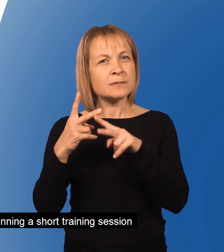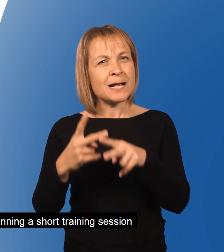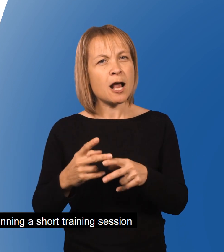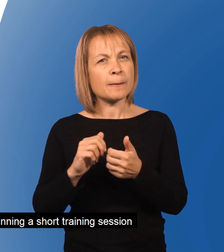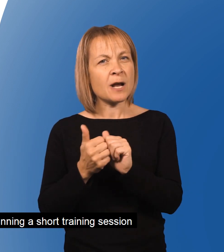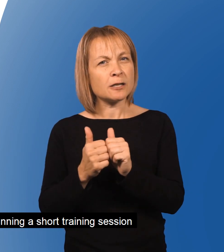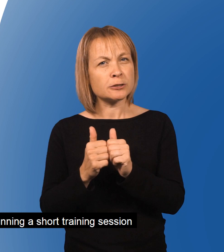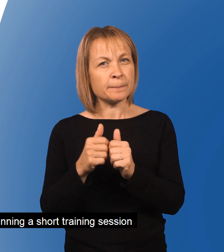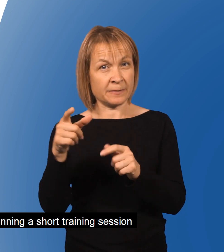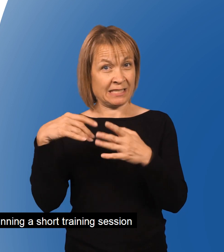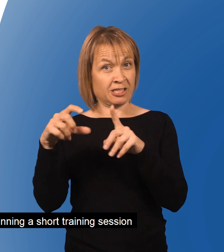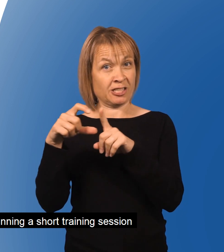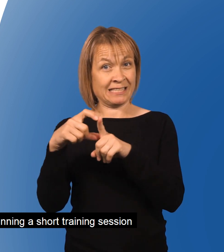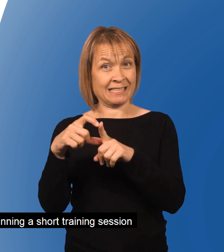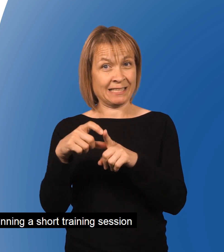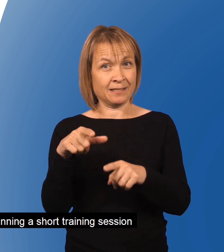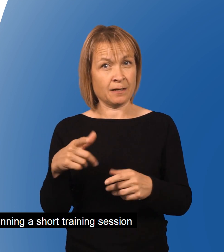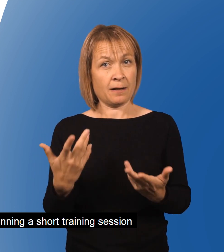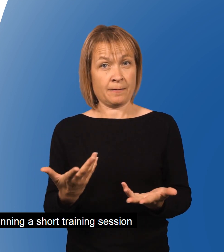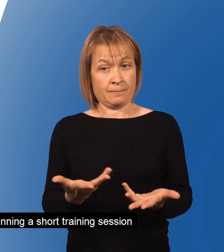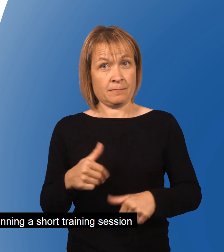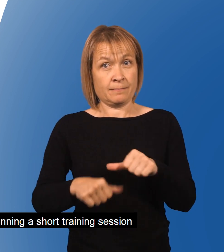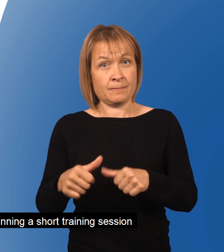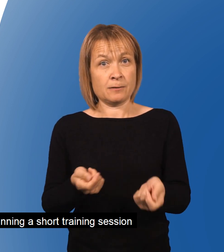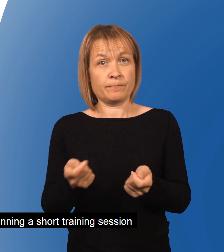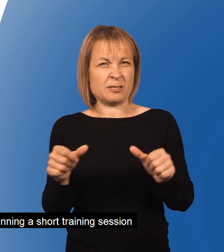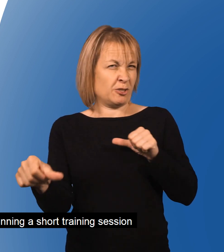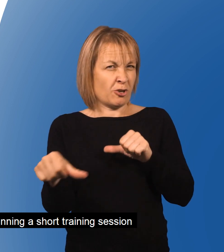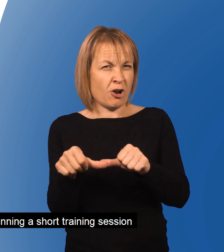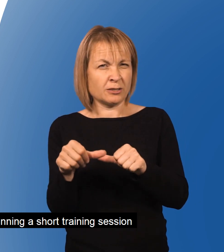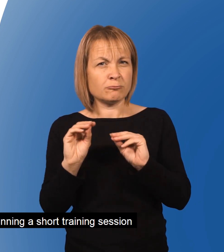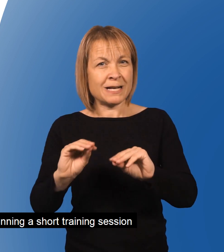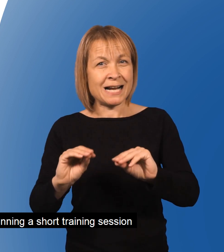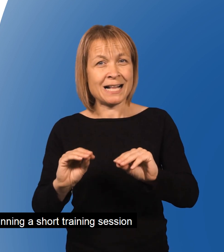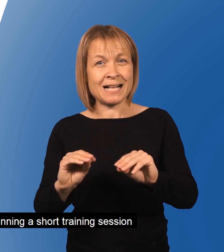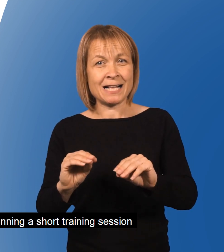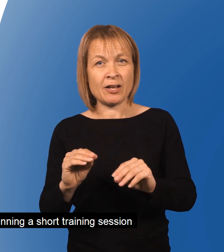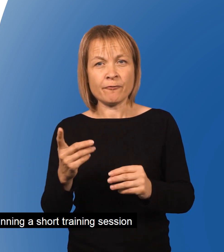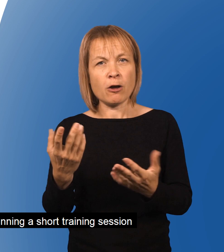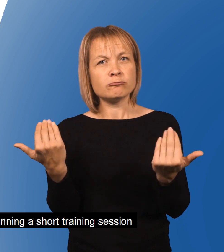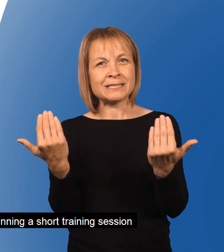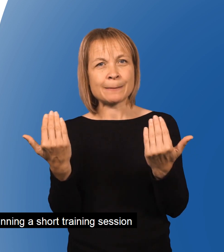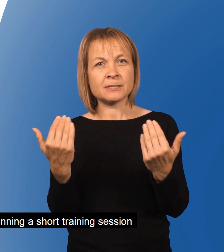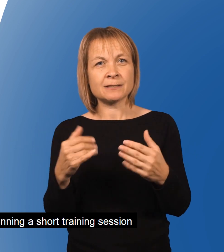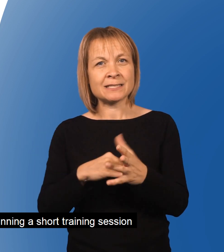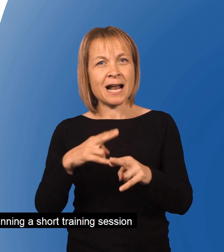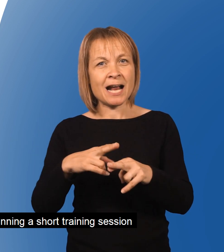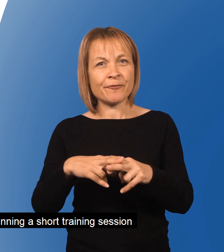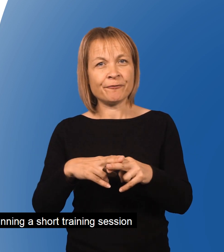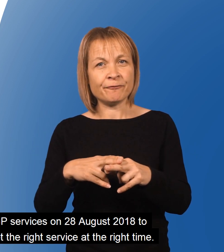HSCP in Dundee are running a short training session for receptionist staff, including reception staff in